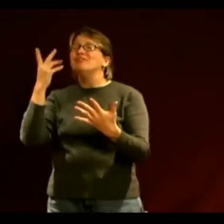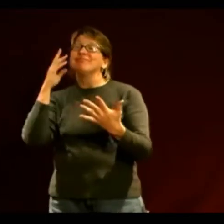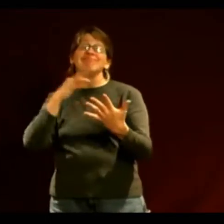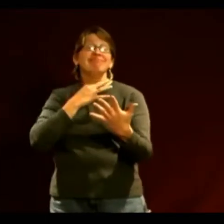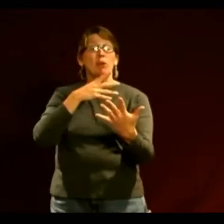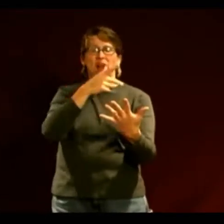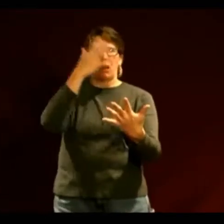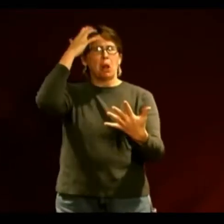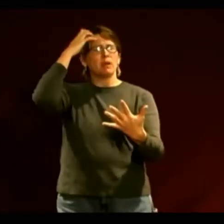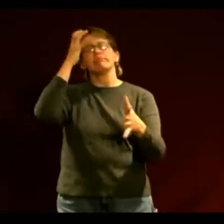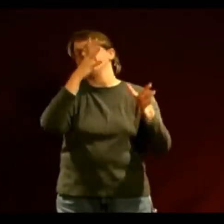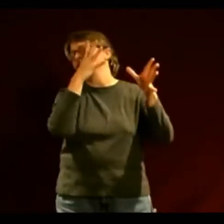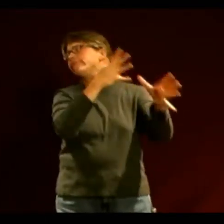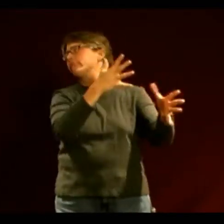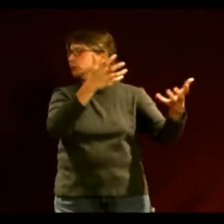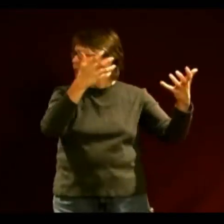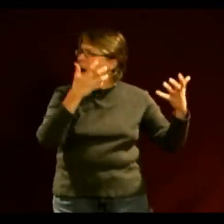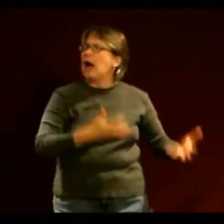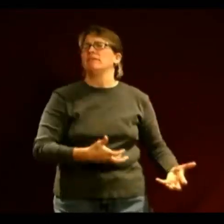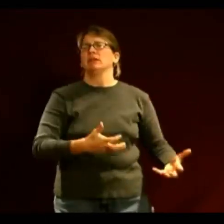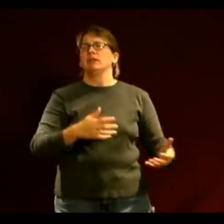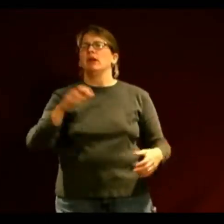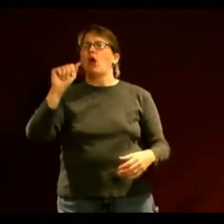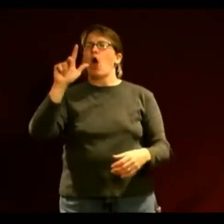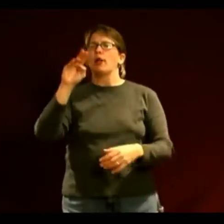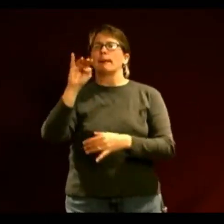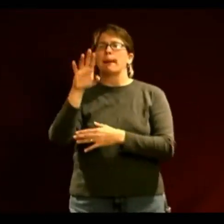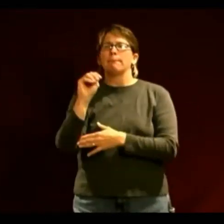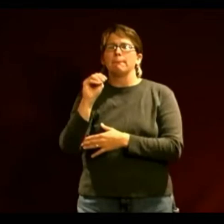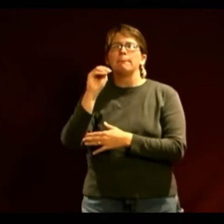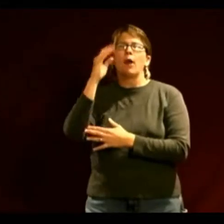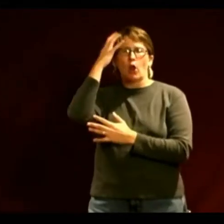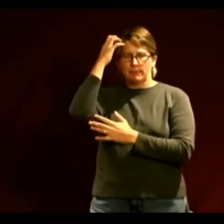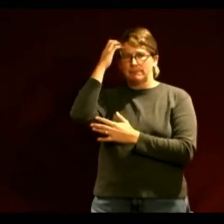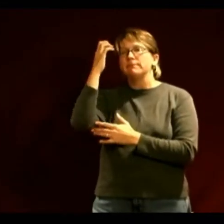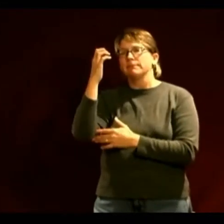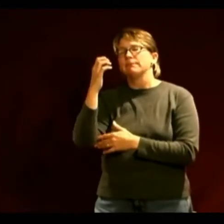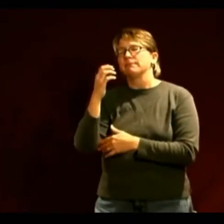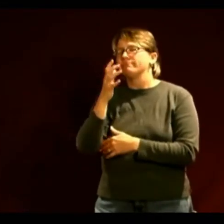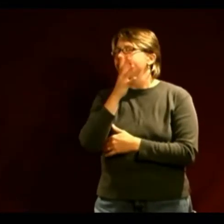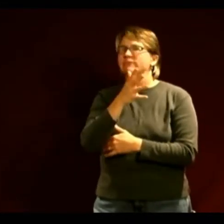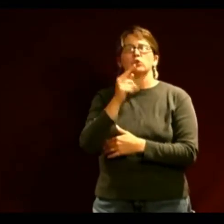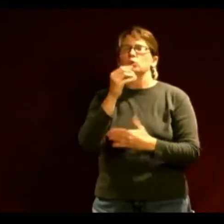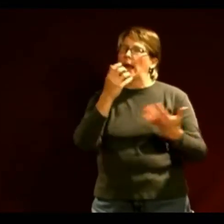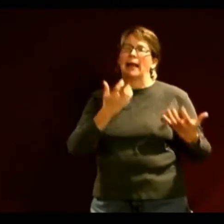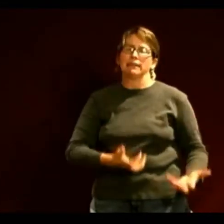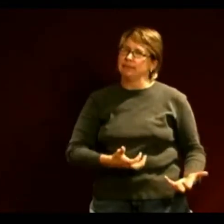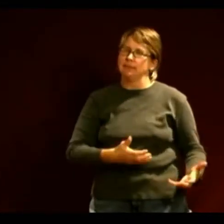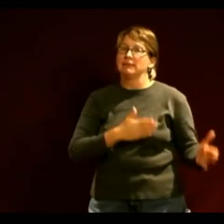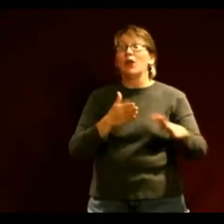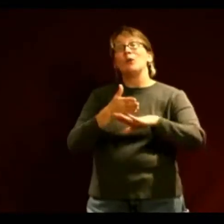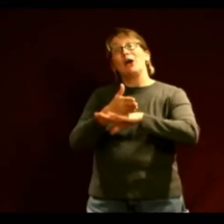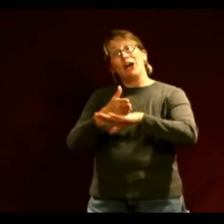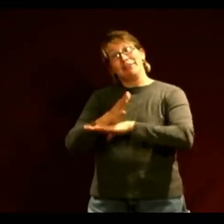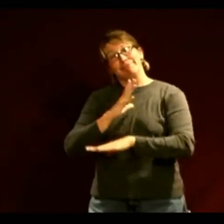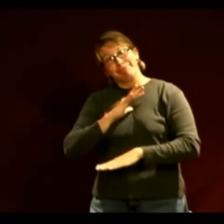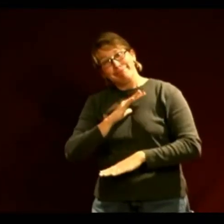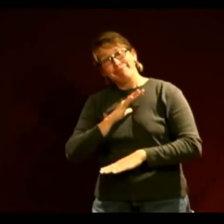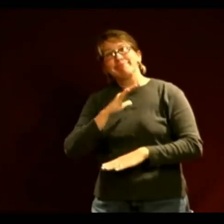but we prefer to rent one from the outfitter. The outfitter has many different canoes that you can choose from: aluminum, wood,